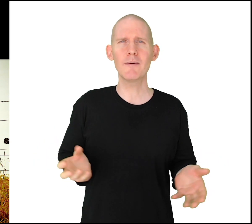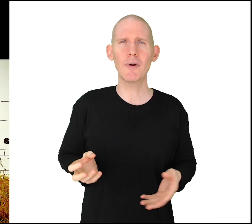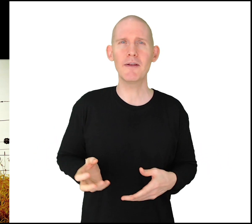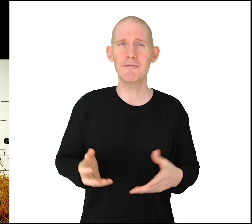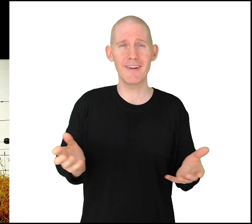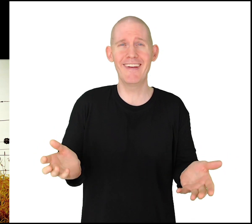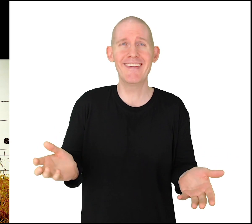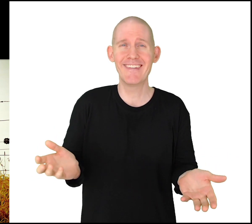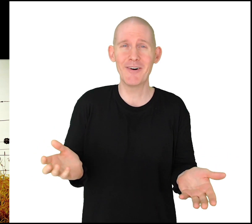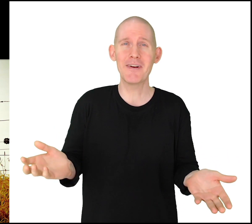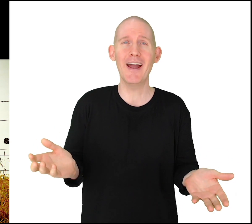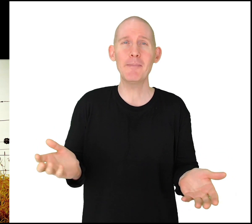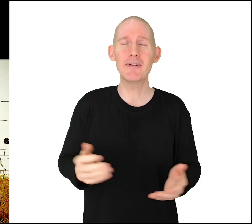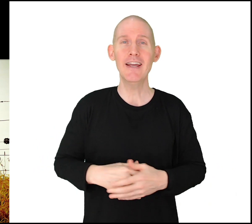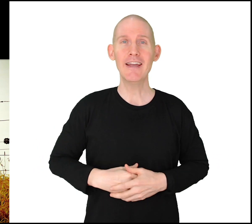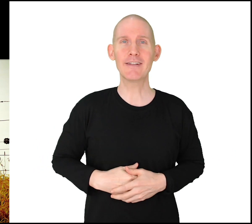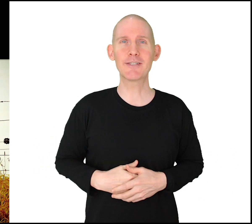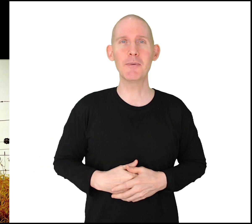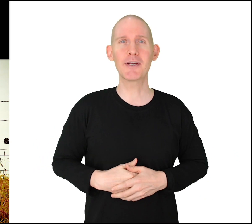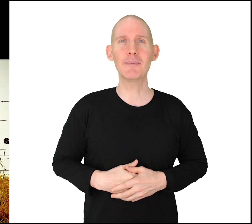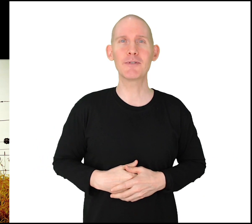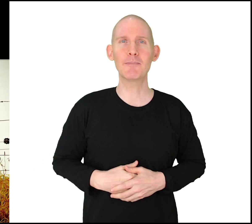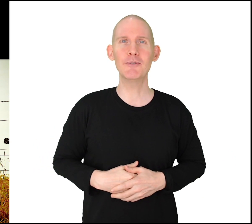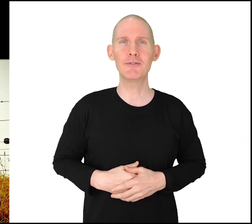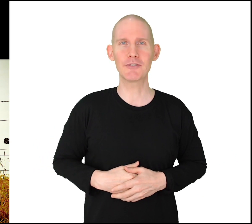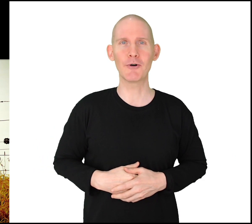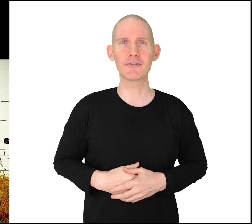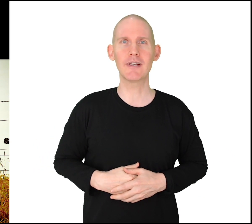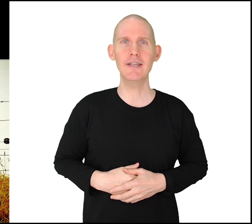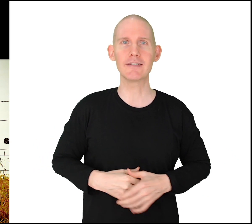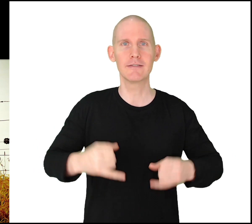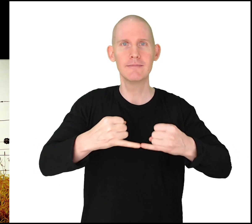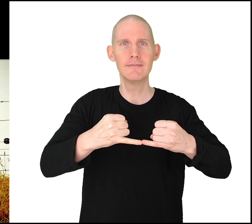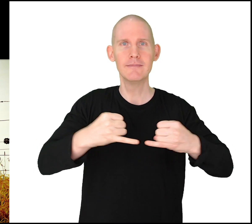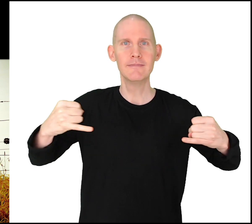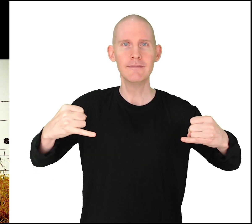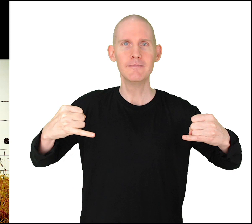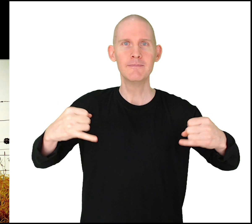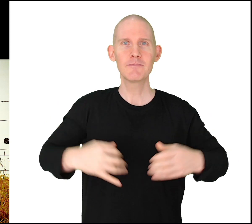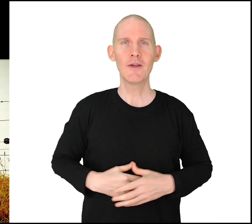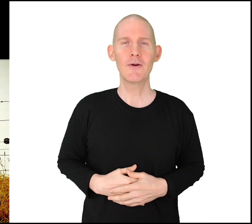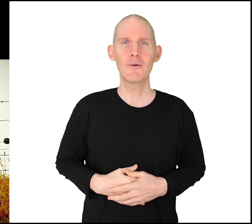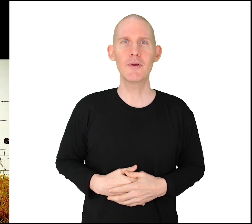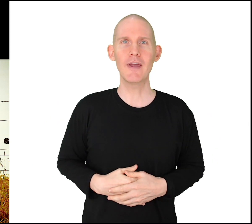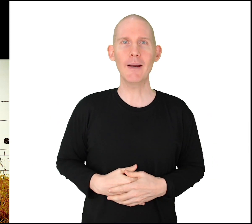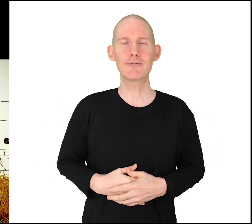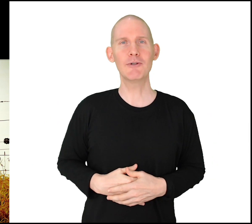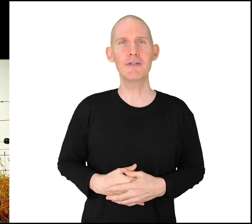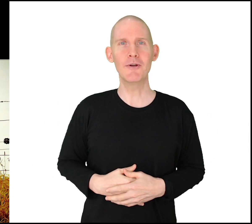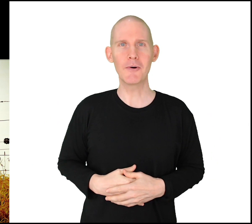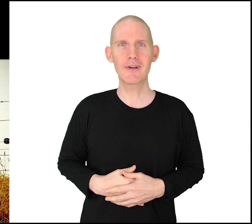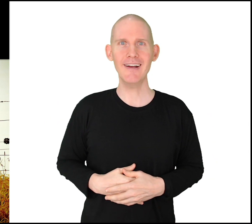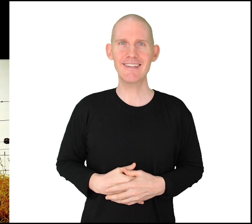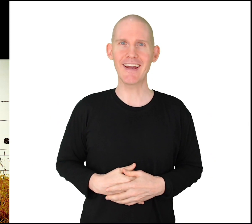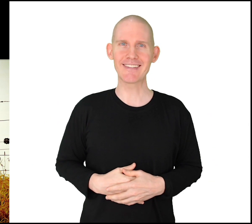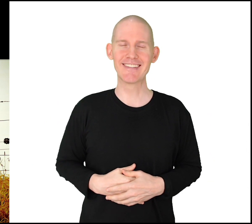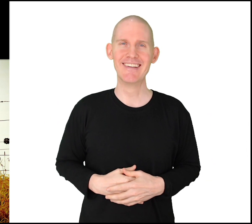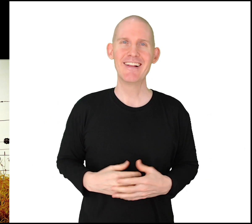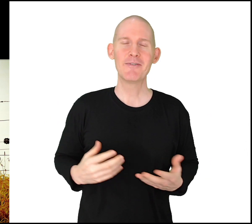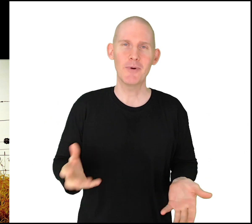probably won't happen, that someone comes up to you and just goes like this, with absolutely no context. Well,